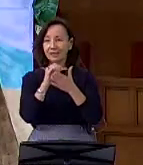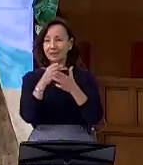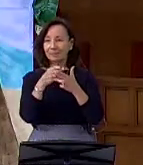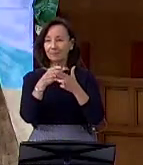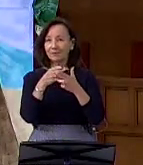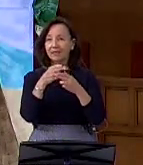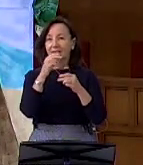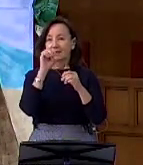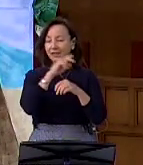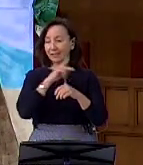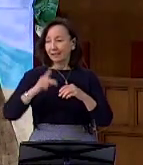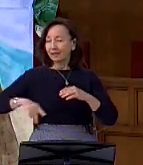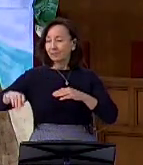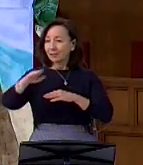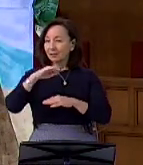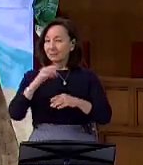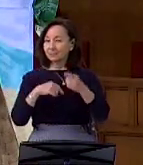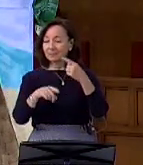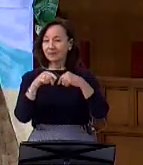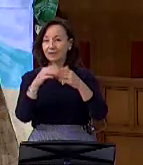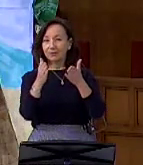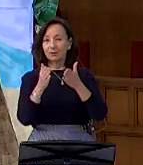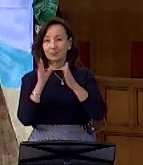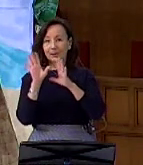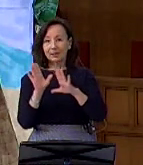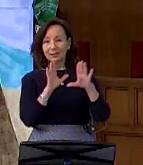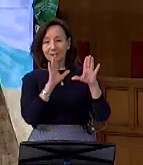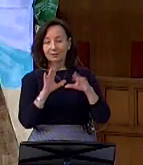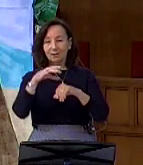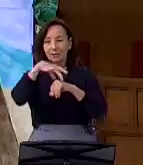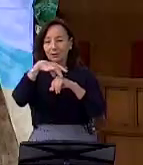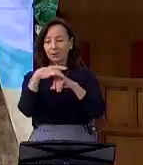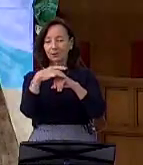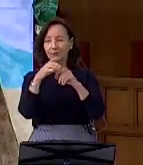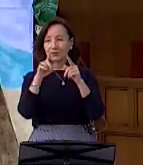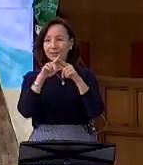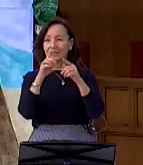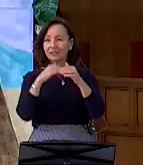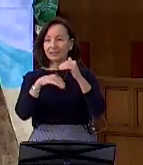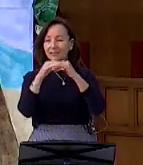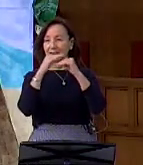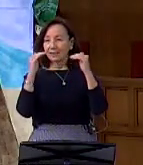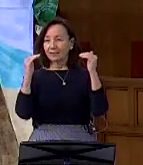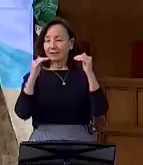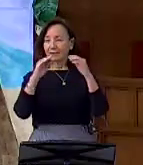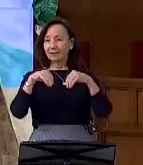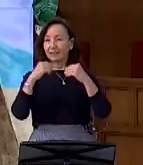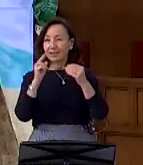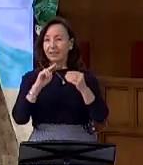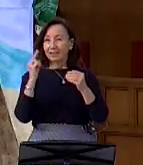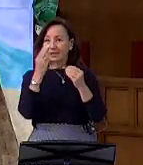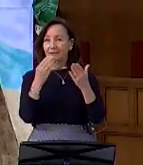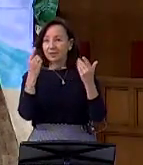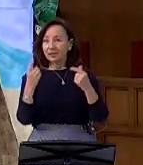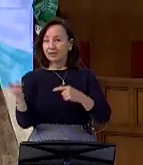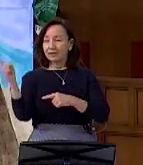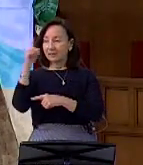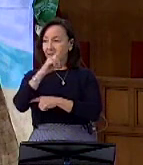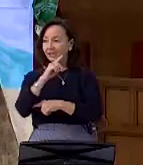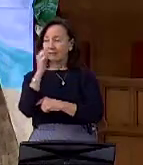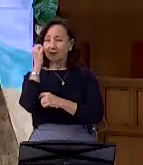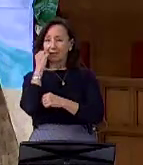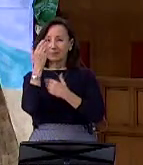name. Thy kingdom come, thy will be done on earth as it is in heaven. Give us